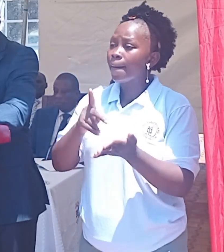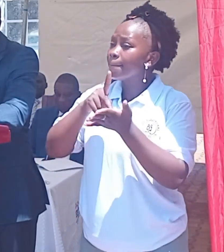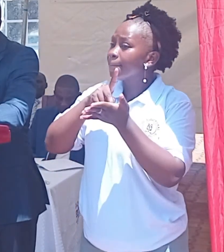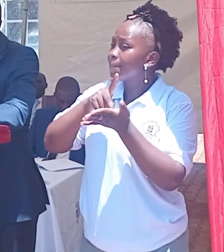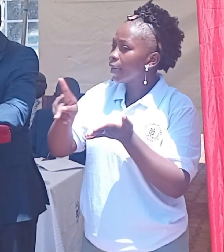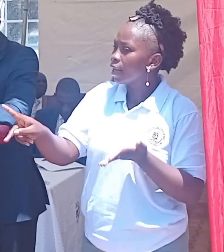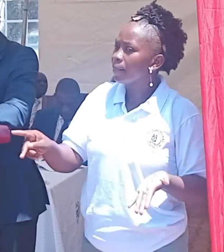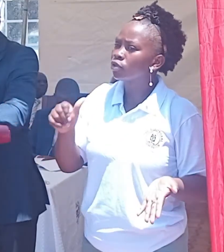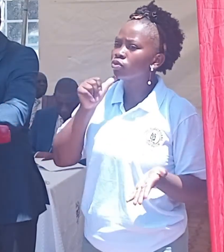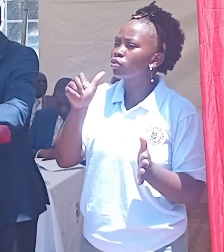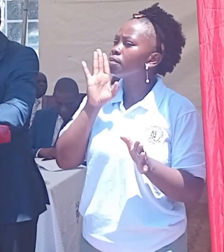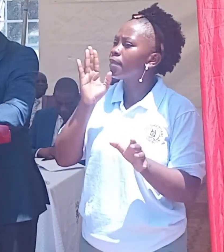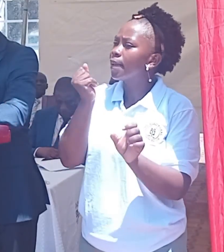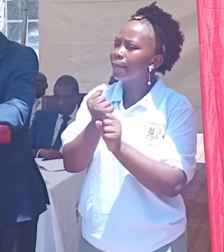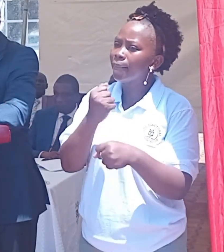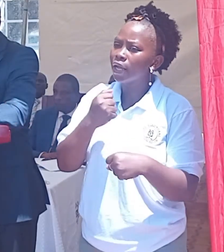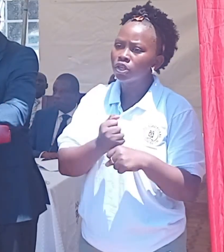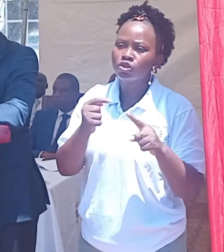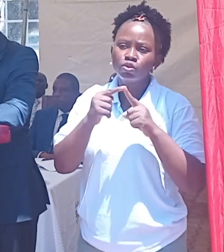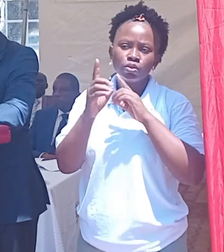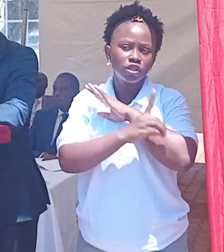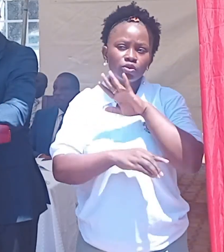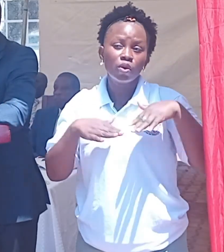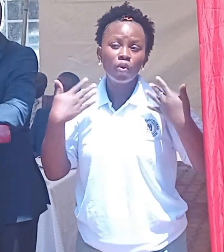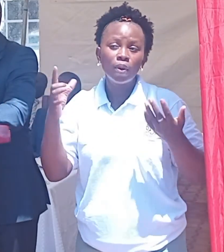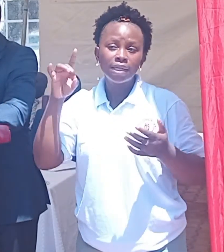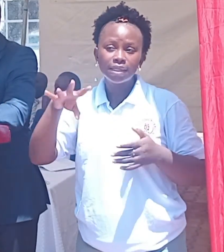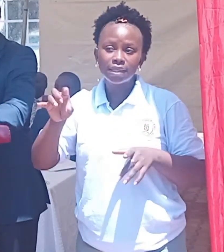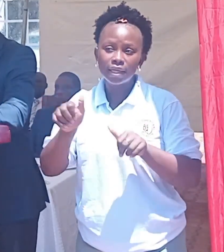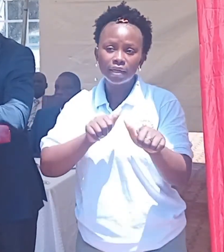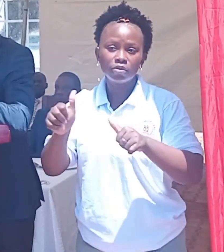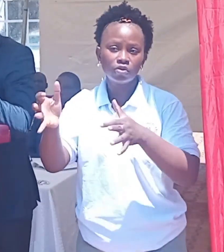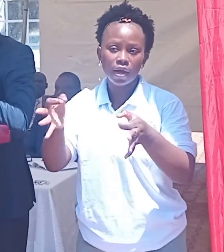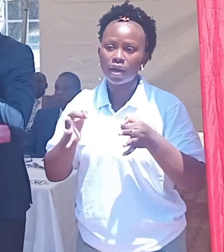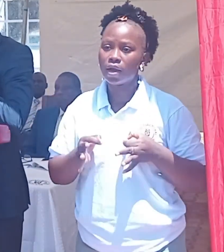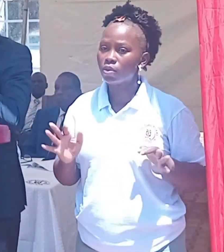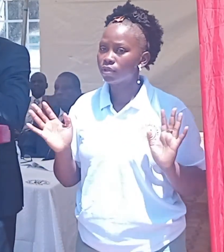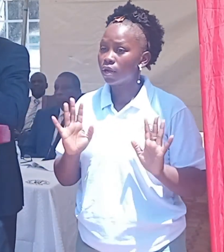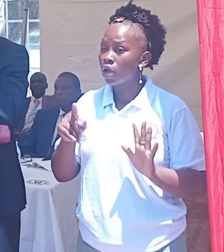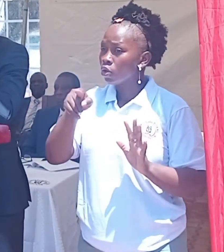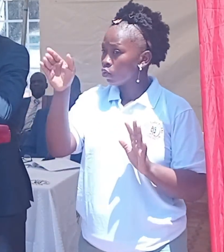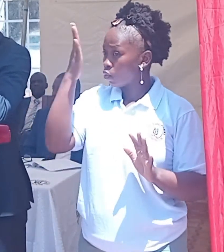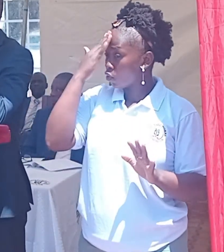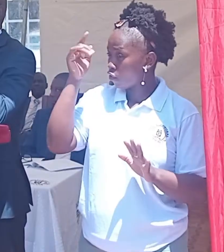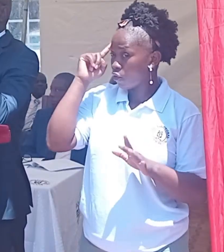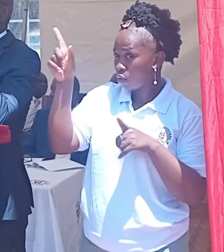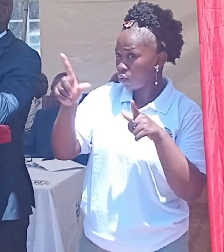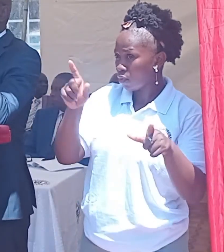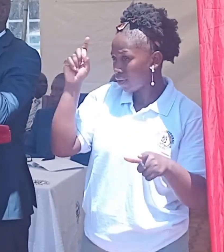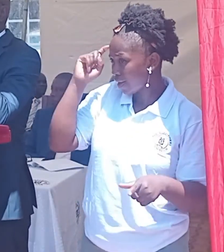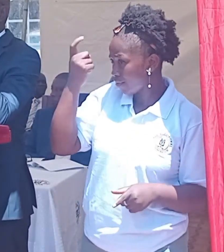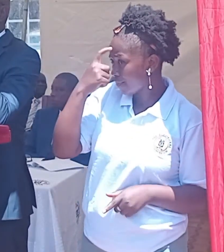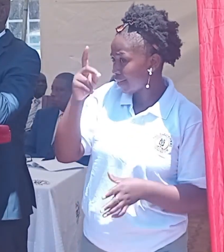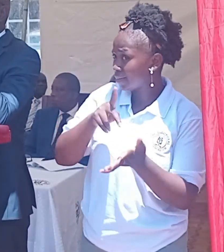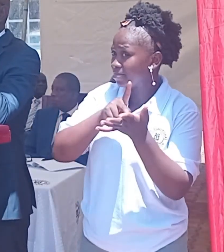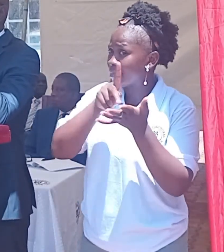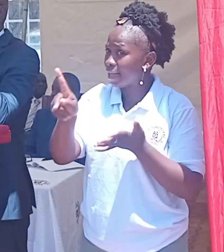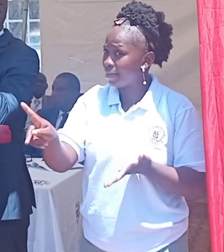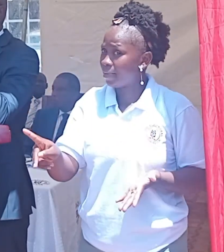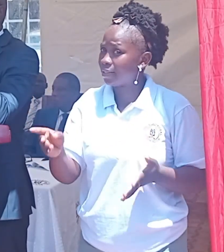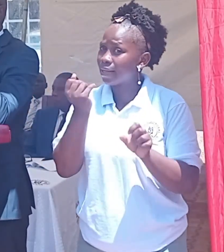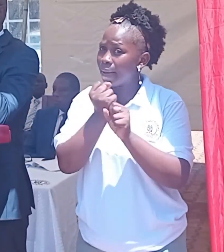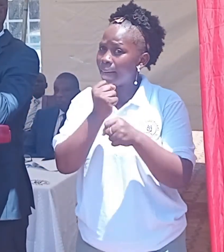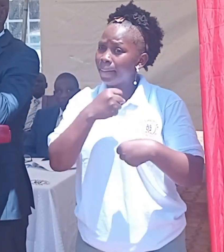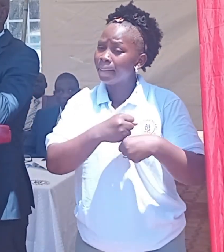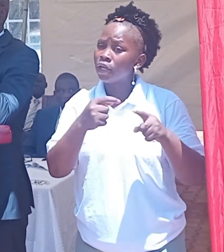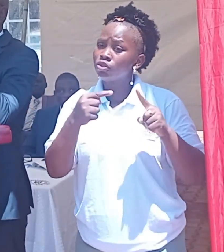Payments should not be made through the district or city administration accounts. You know, for local government, the payments were being